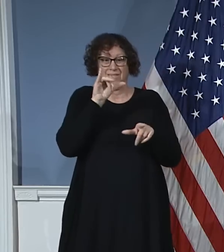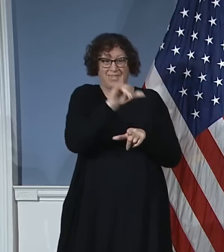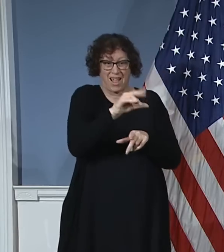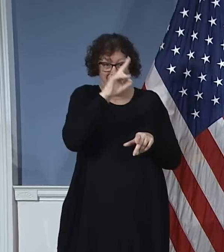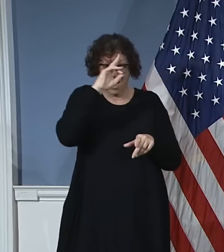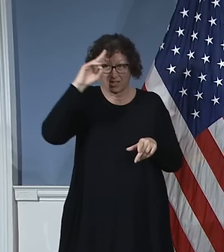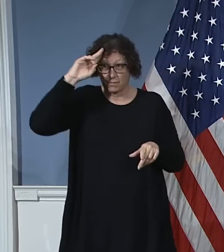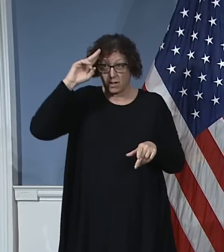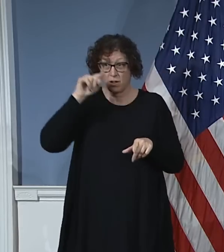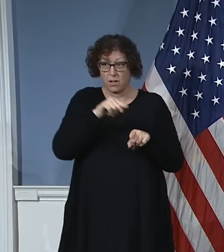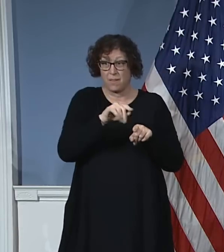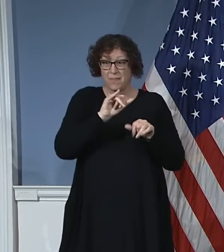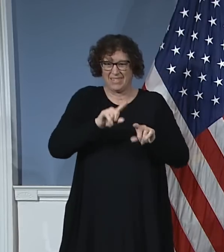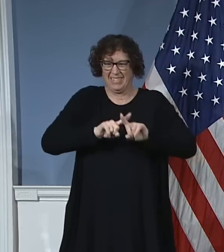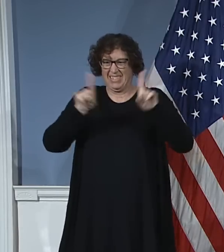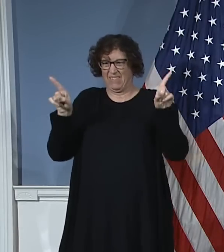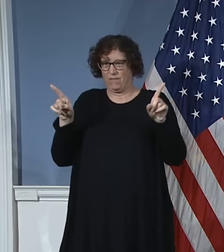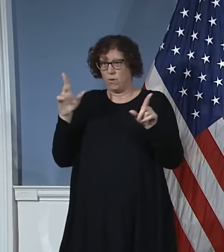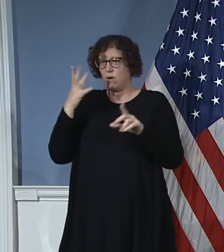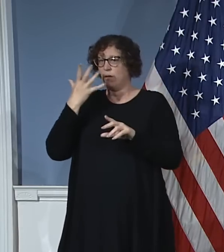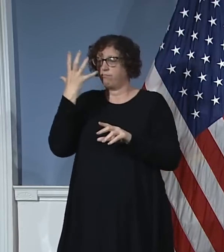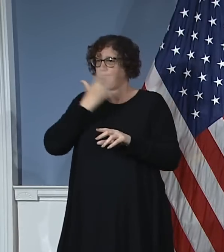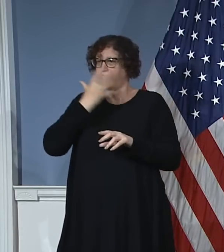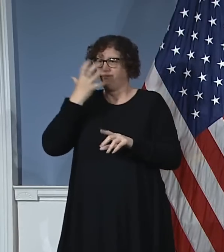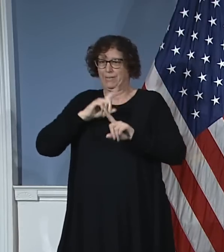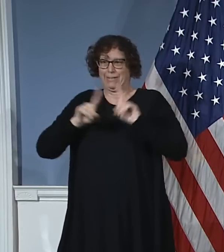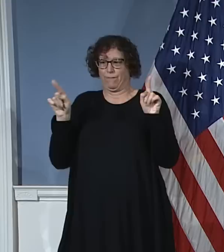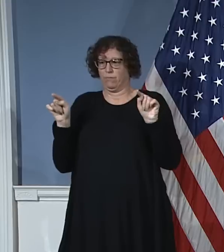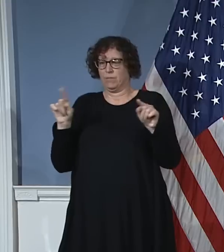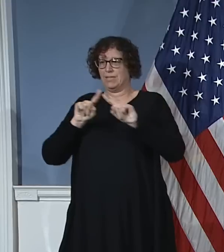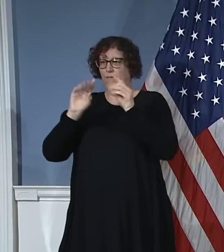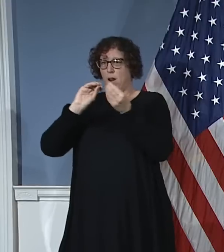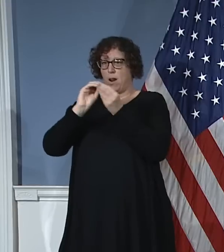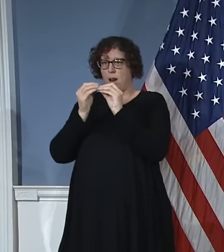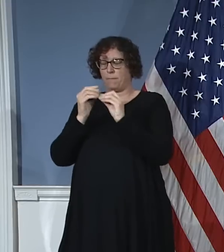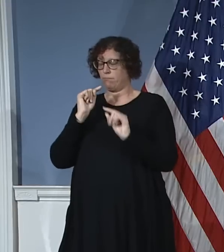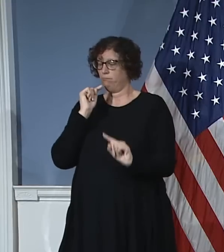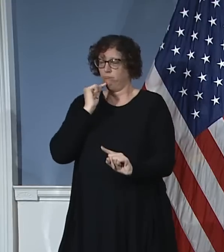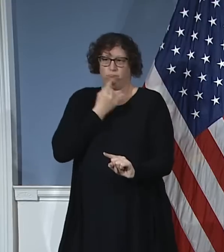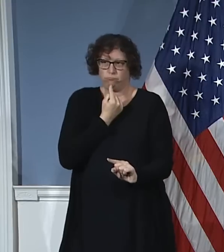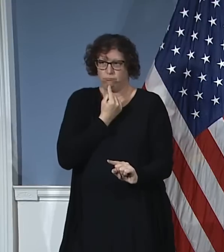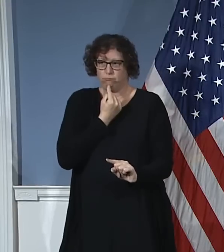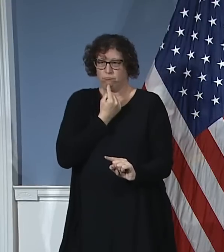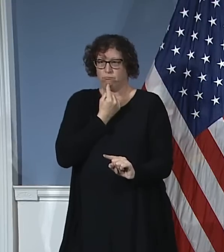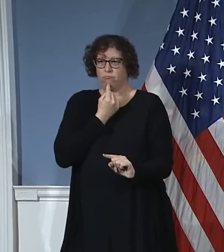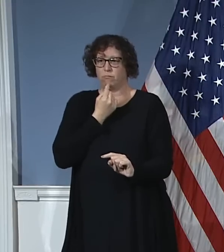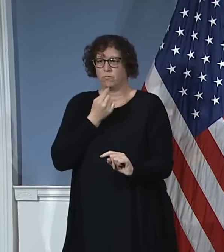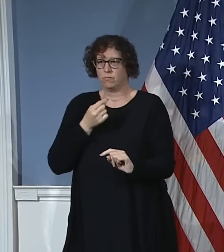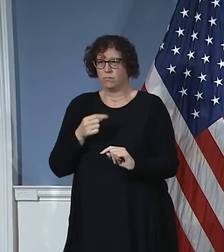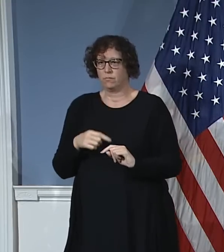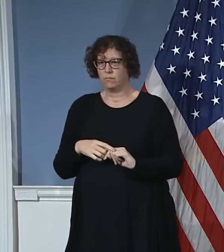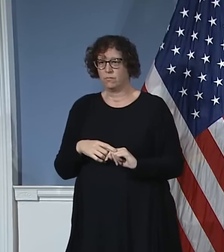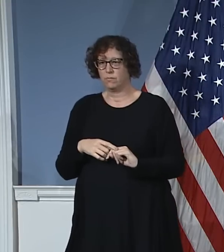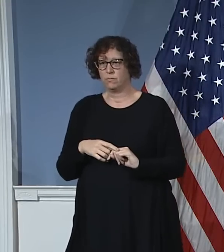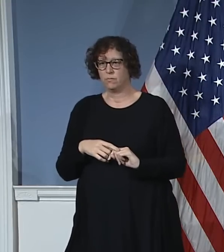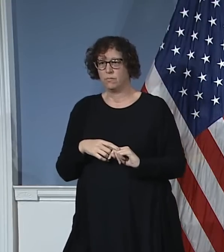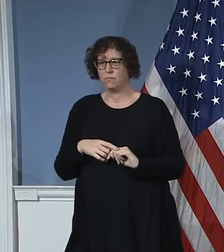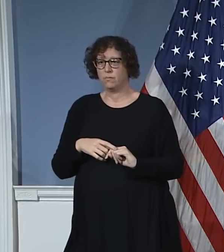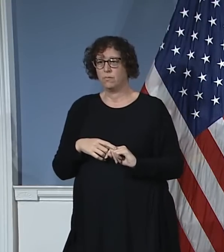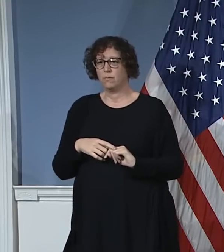And obviously who is in most danger in terms of, preserving their lives. The fact